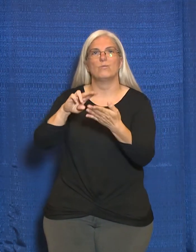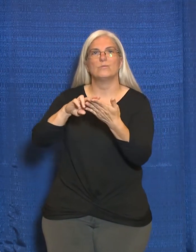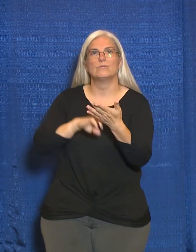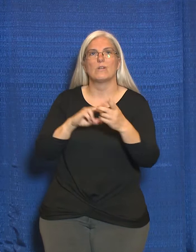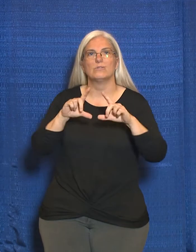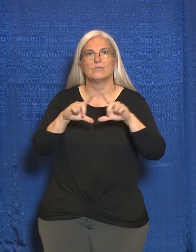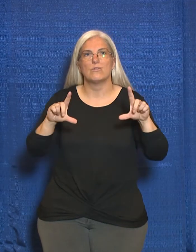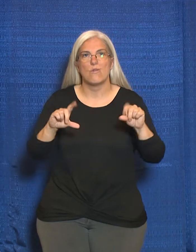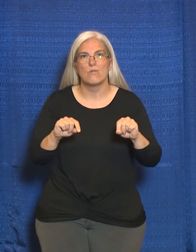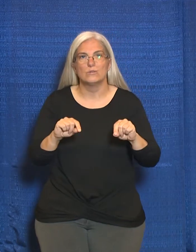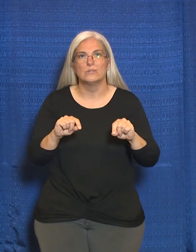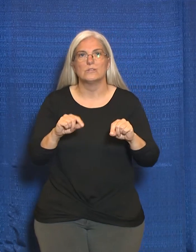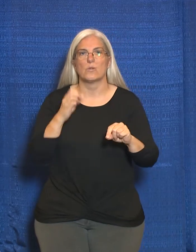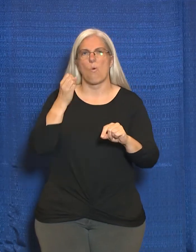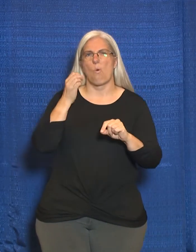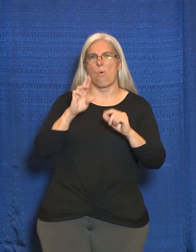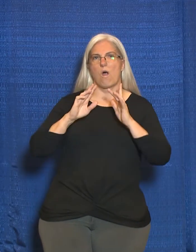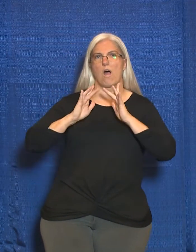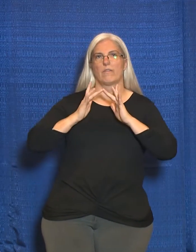registrations.